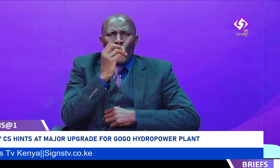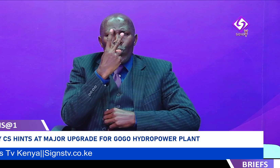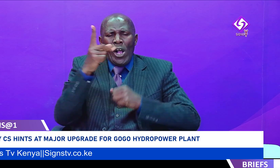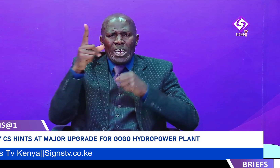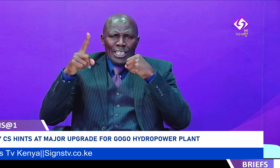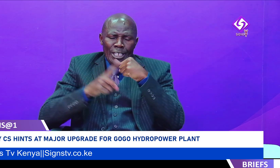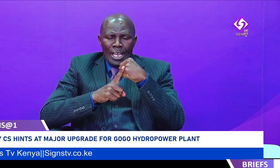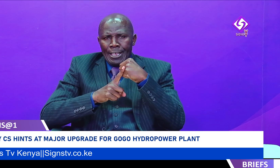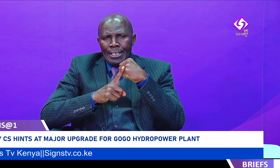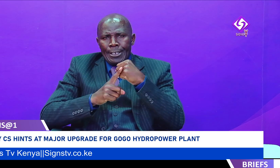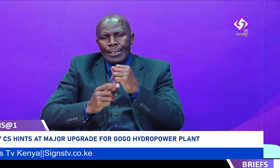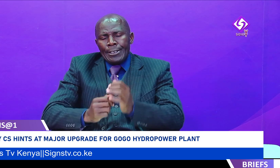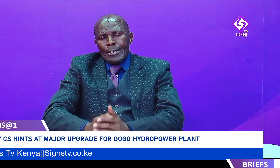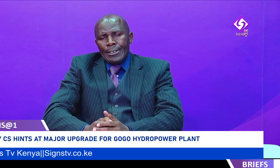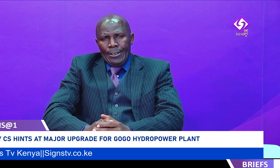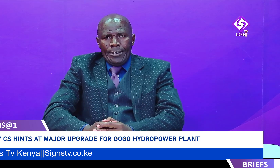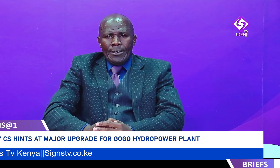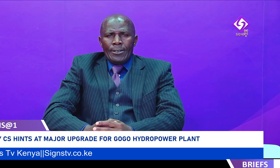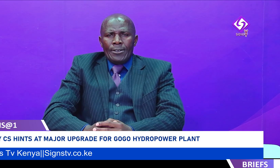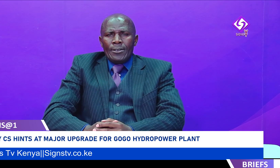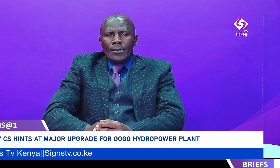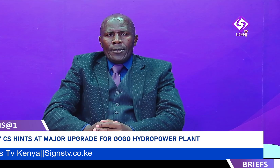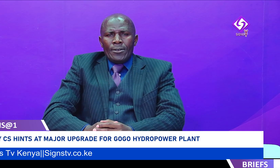scheduled to be commissioned in 2026.